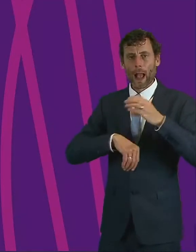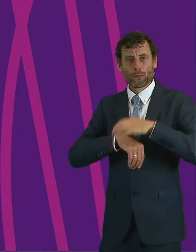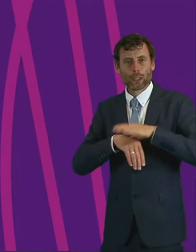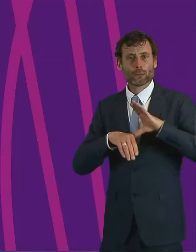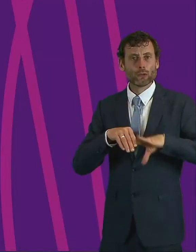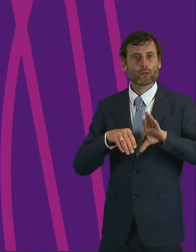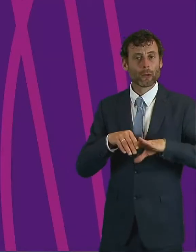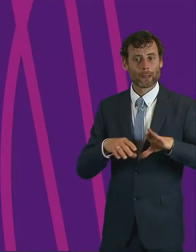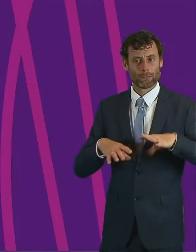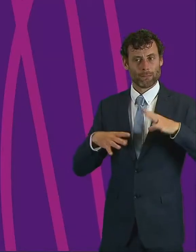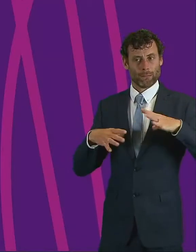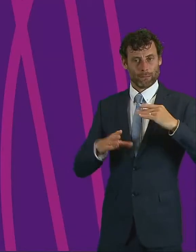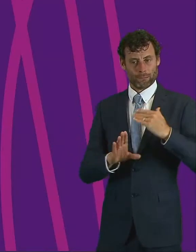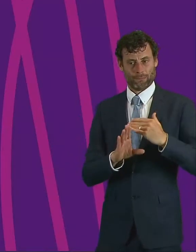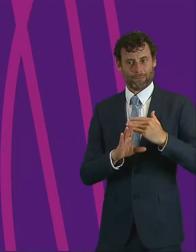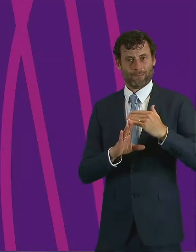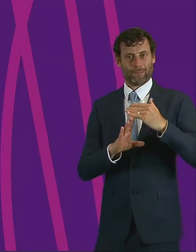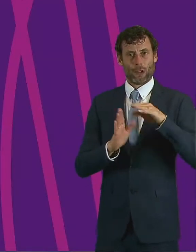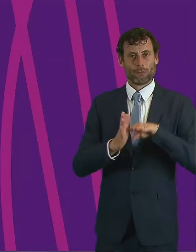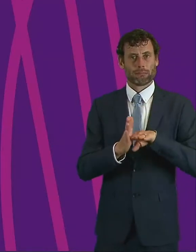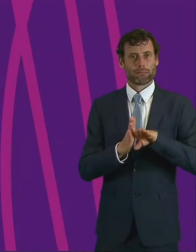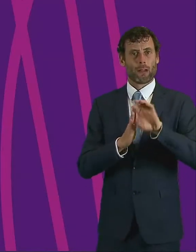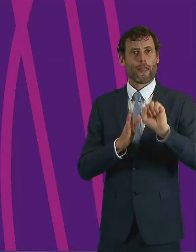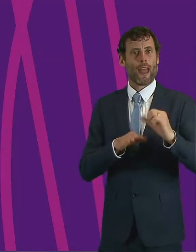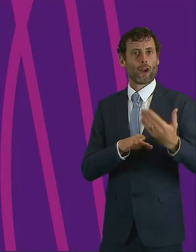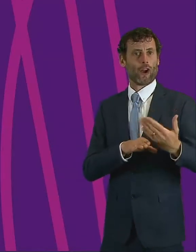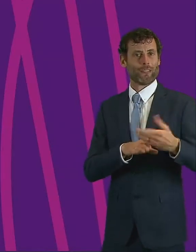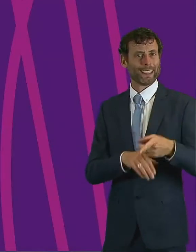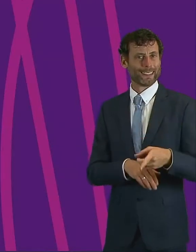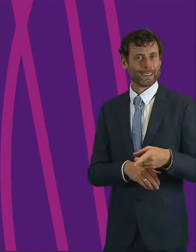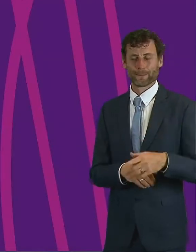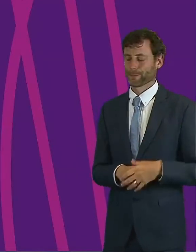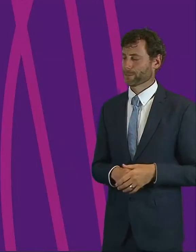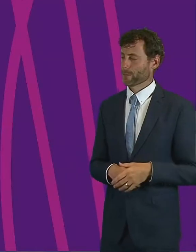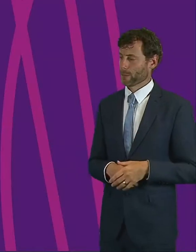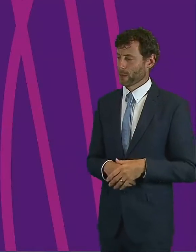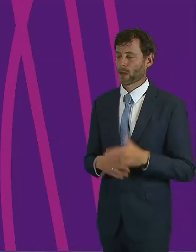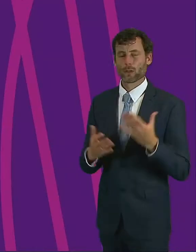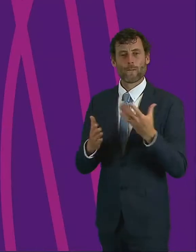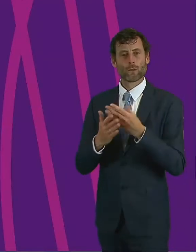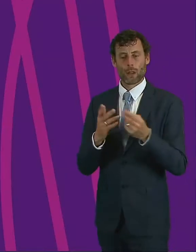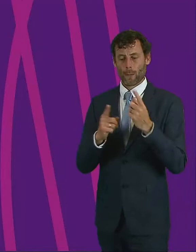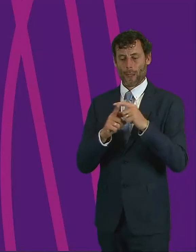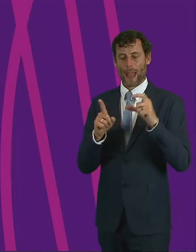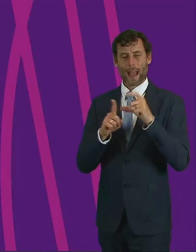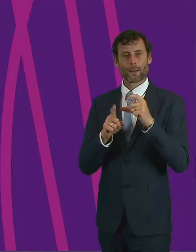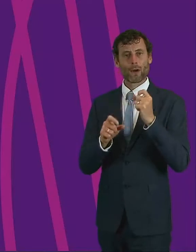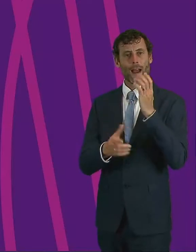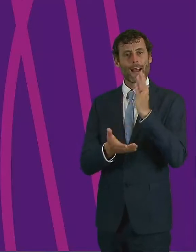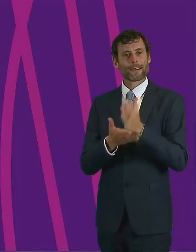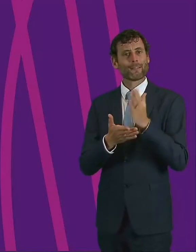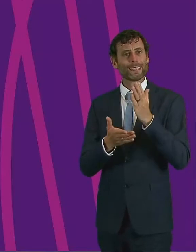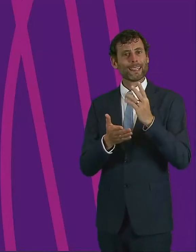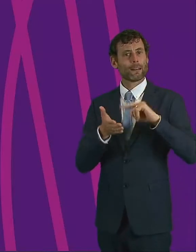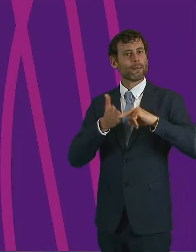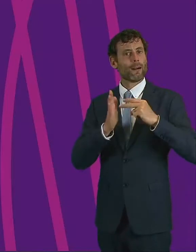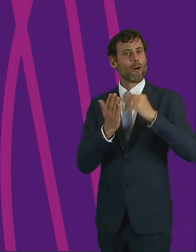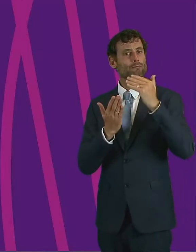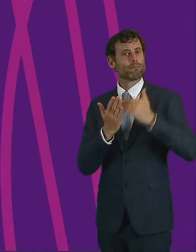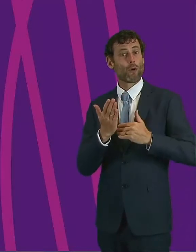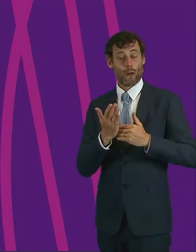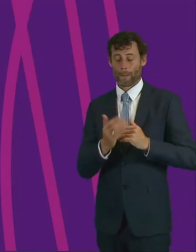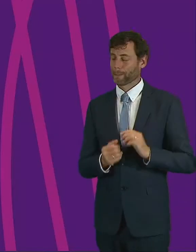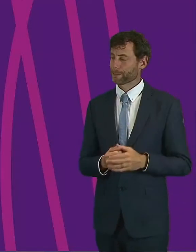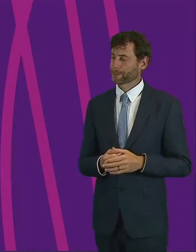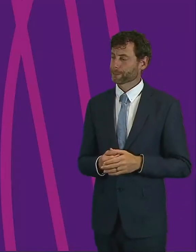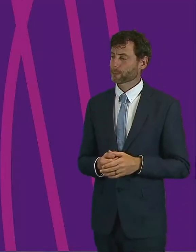market at the beginning of their working lives, building on the success of the Edinburgh Guarantee programme. To support consumer confidence, we recommended